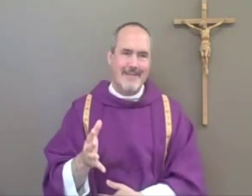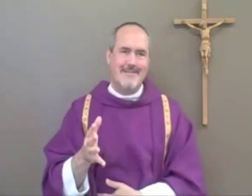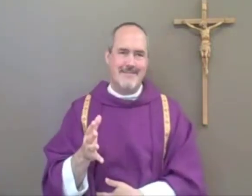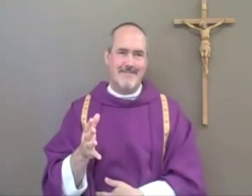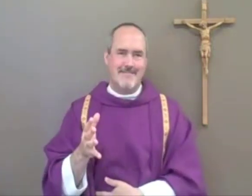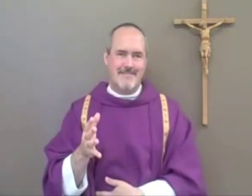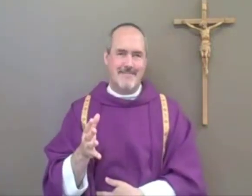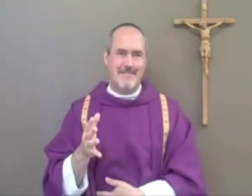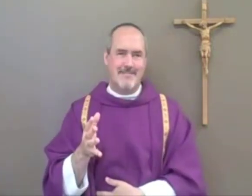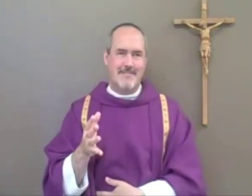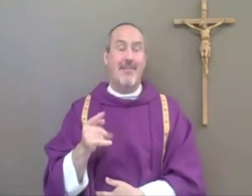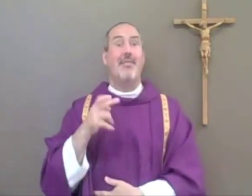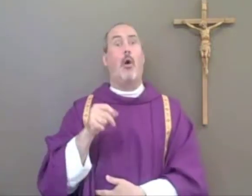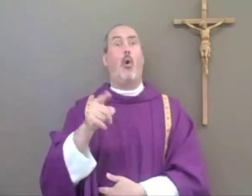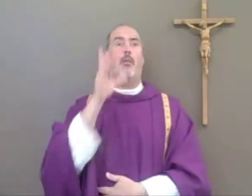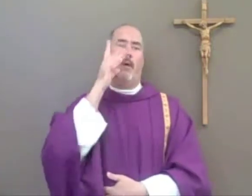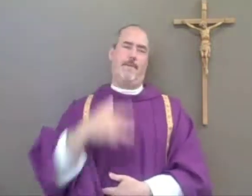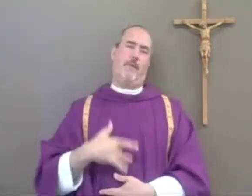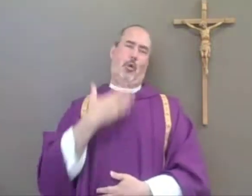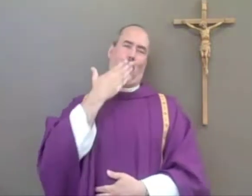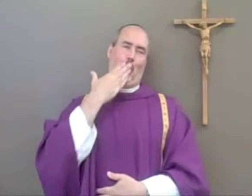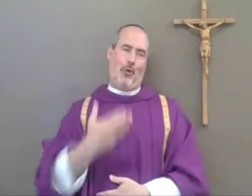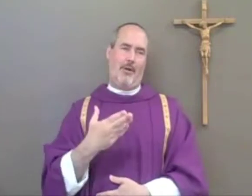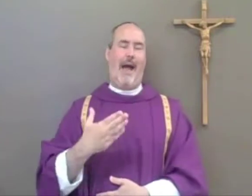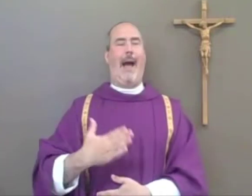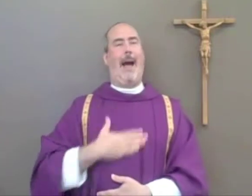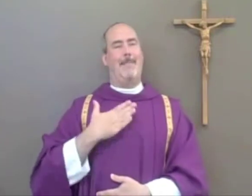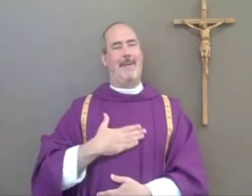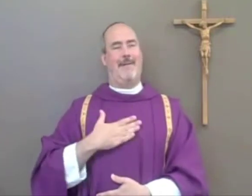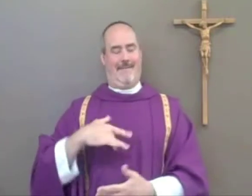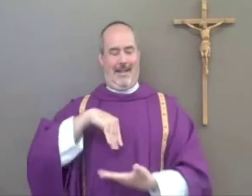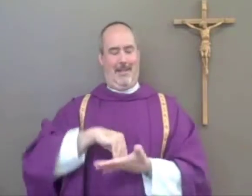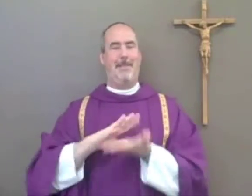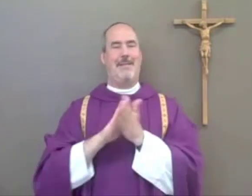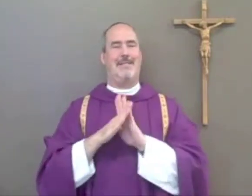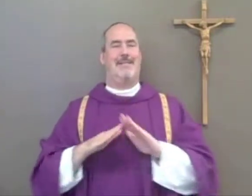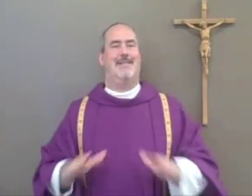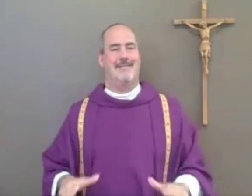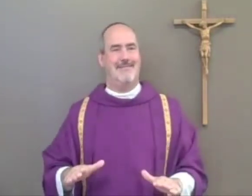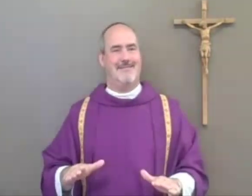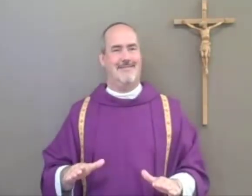help us, and He will. And then you will feel at peace.